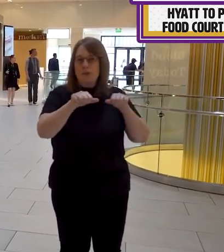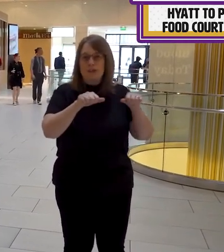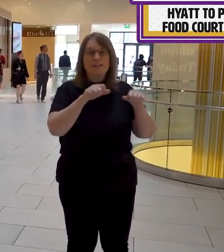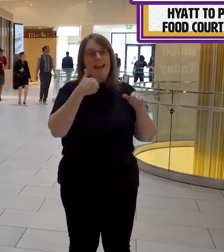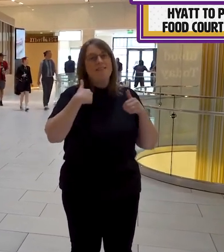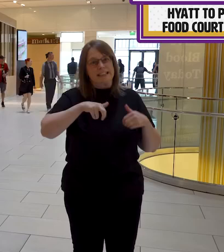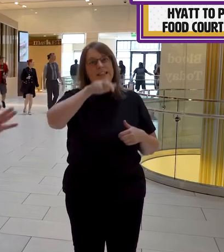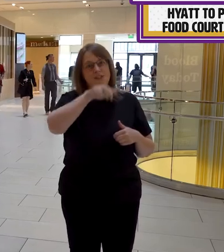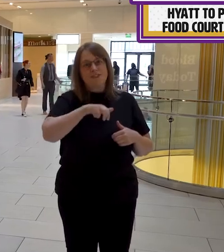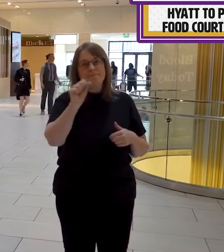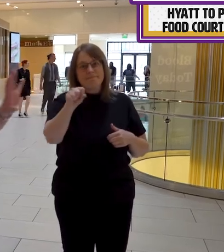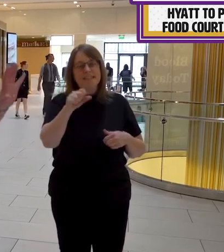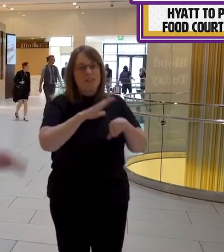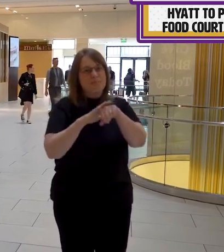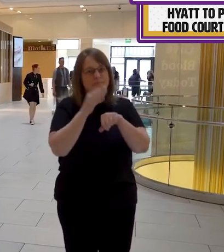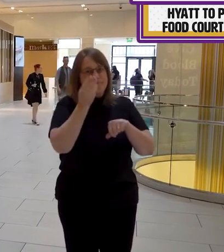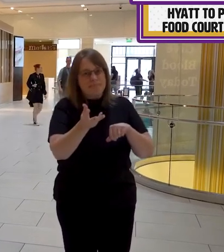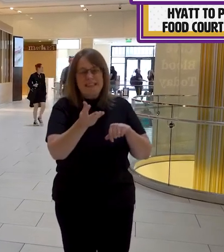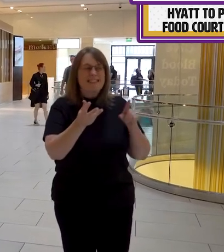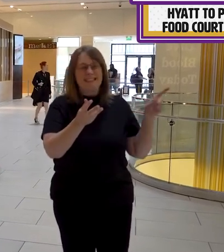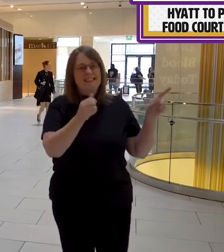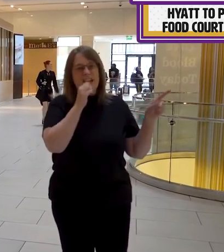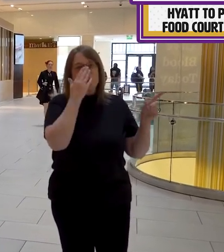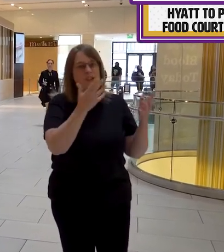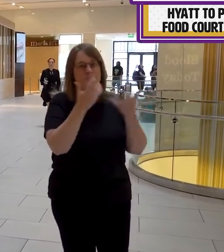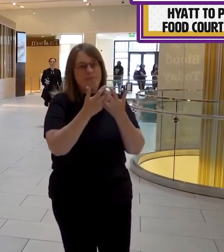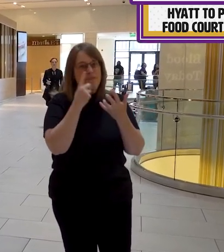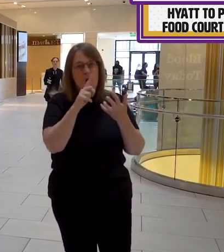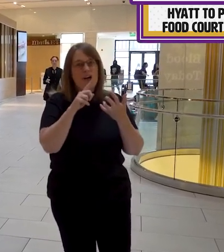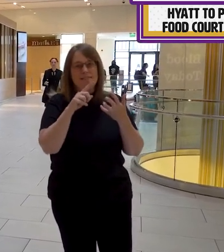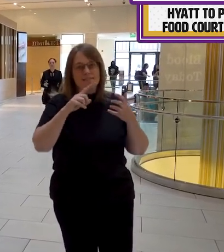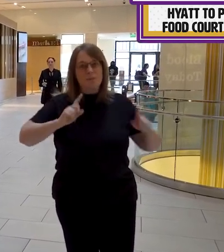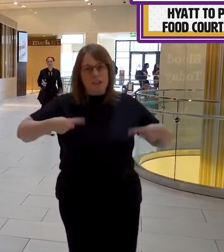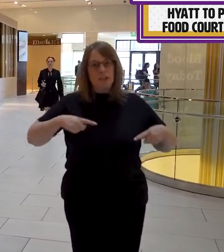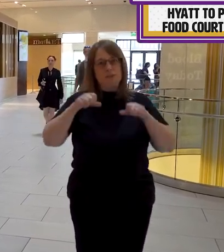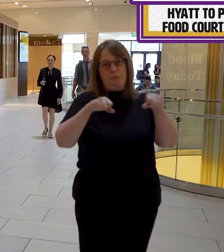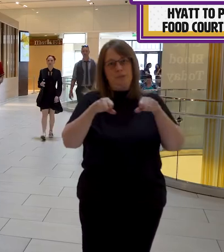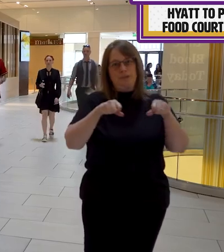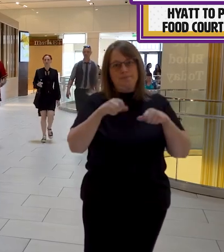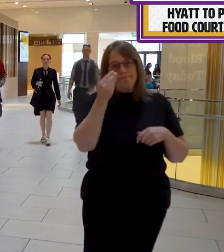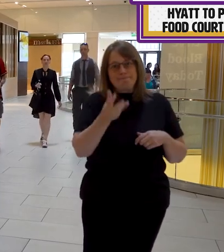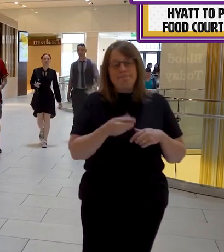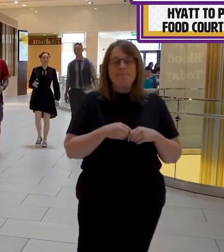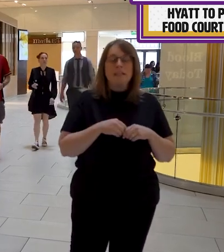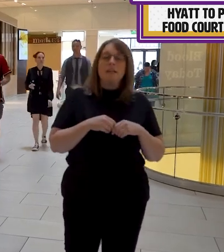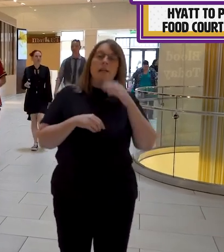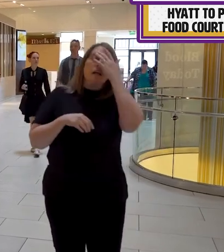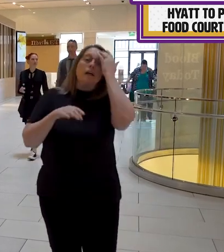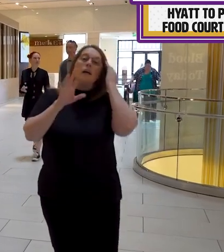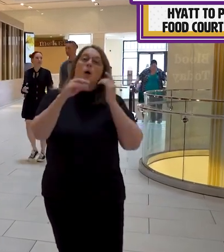So anybody using a mobility aid, that's not a way to go. Go to the Marriott and then over from that sky bridge.